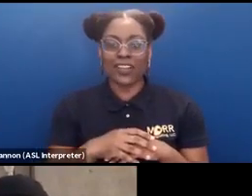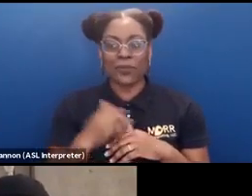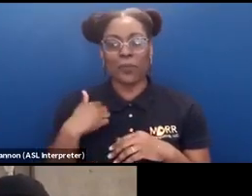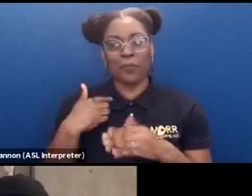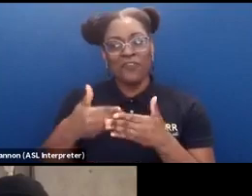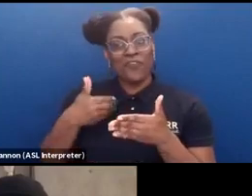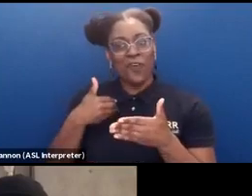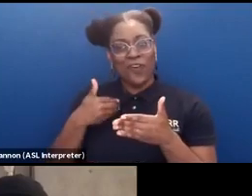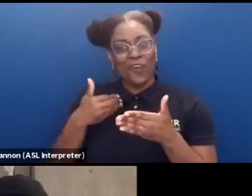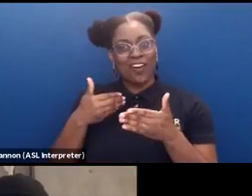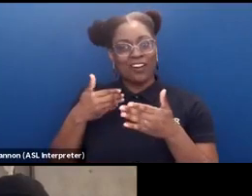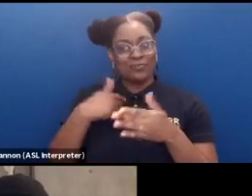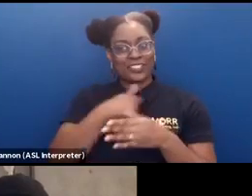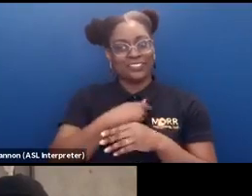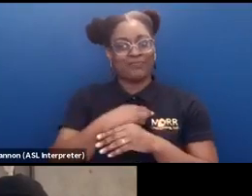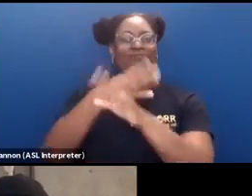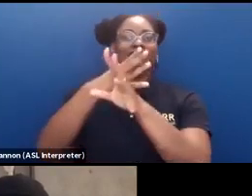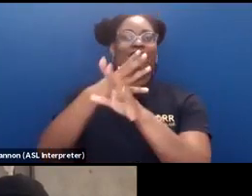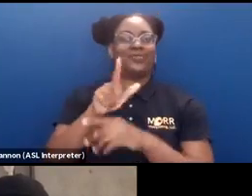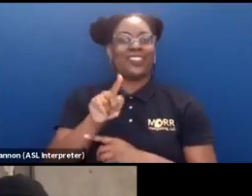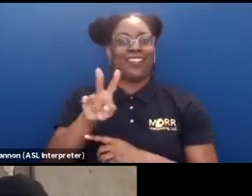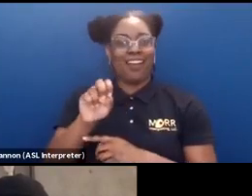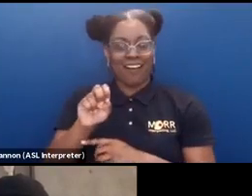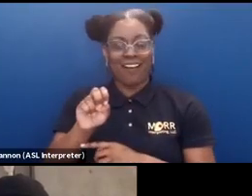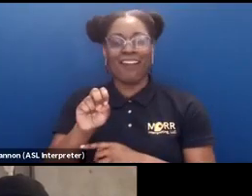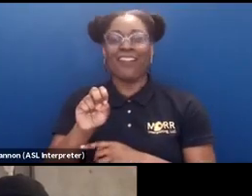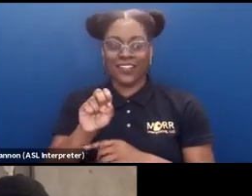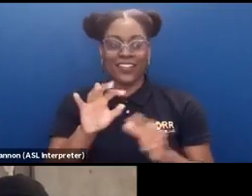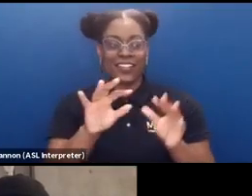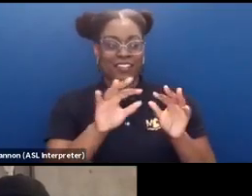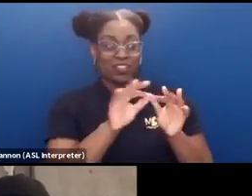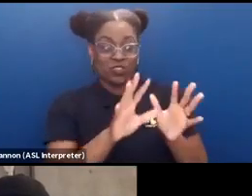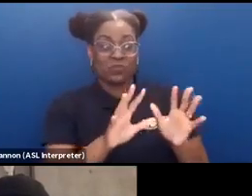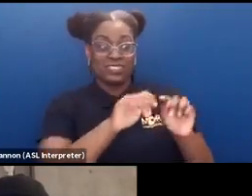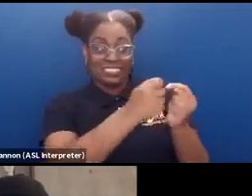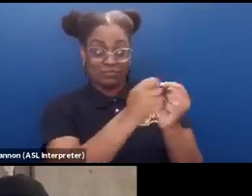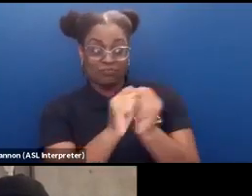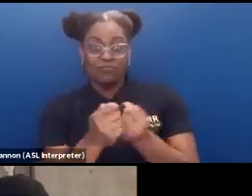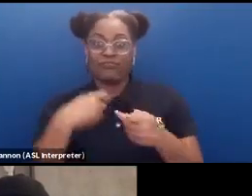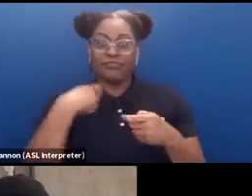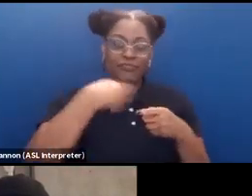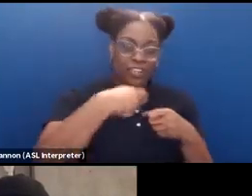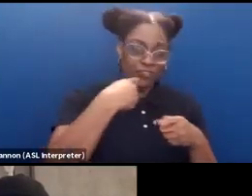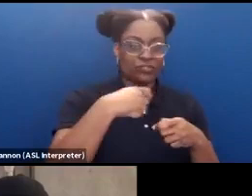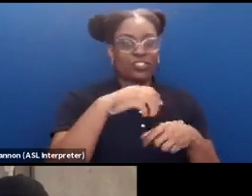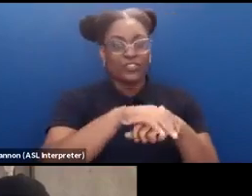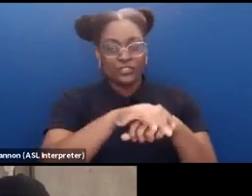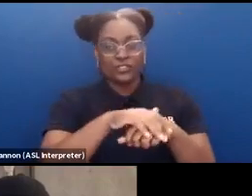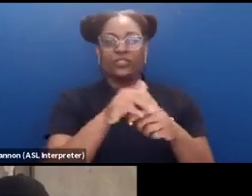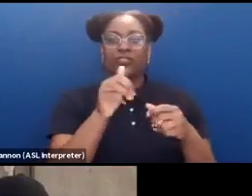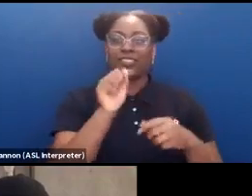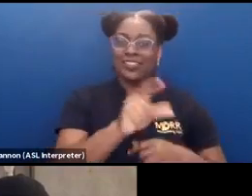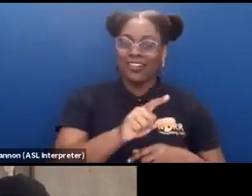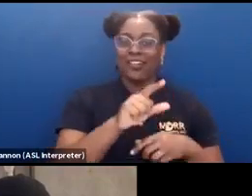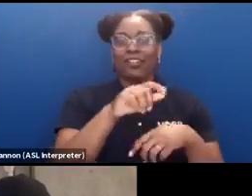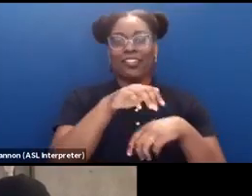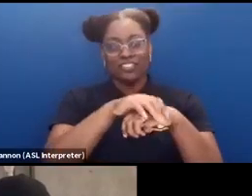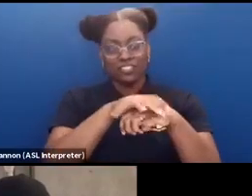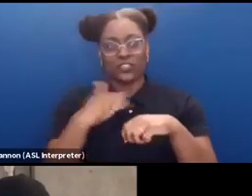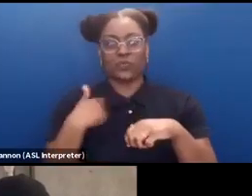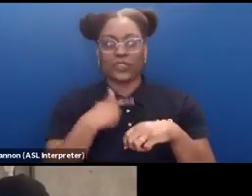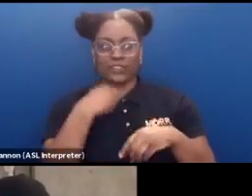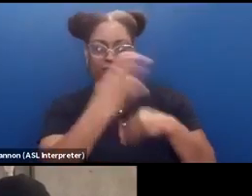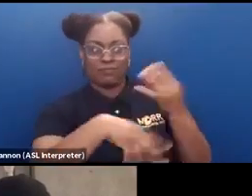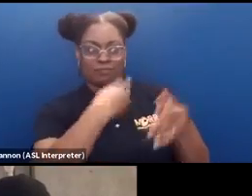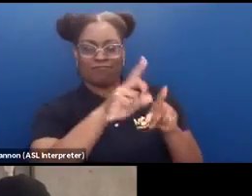be able to provide more access is critical to this, and it's critical to everything we do. And that's the type of labor that TL